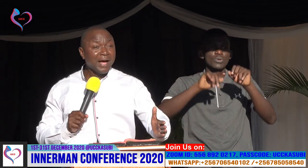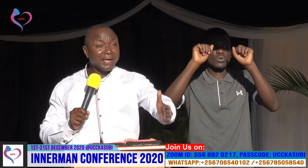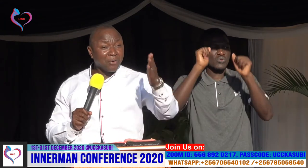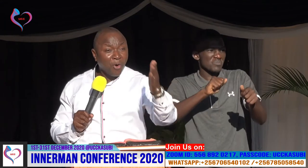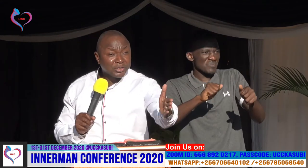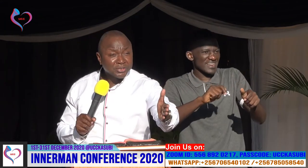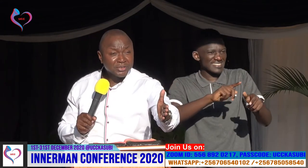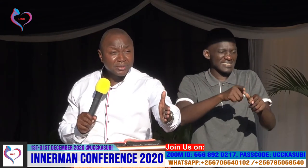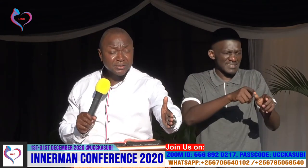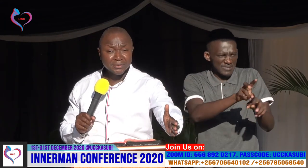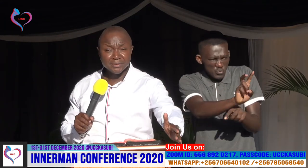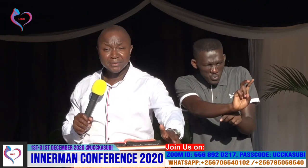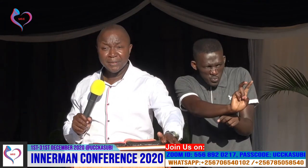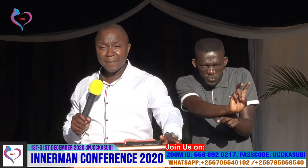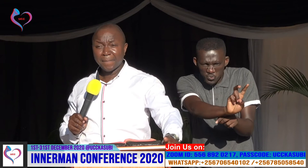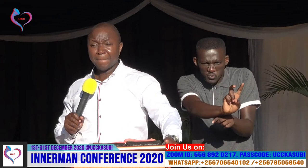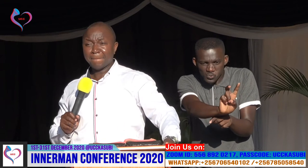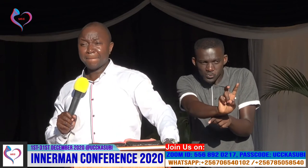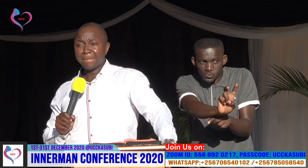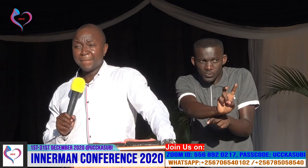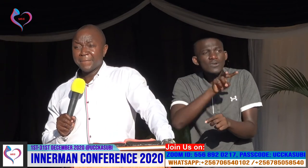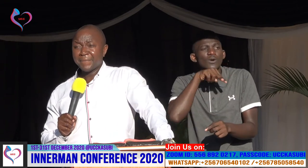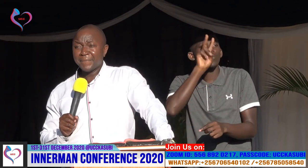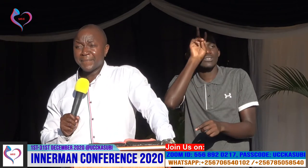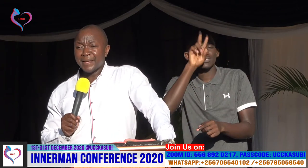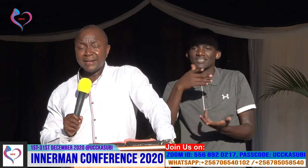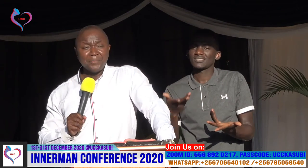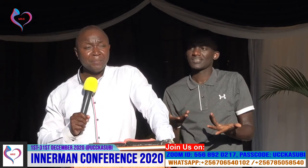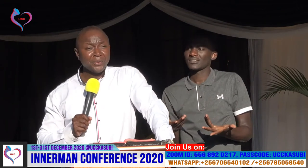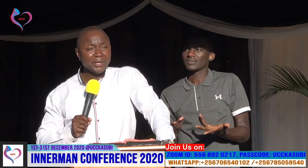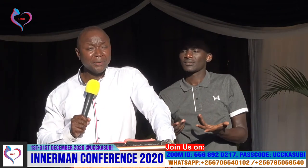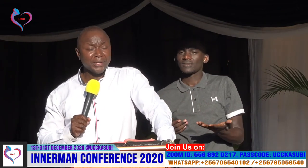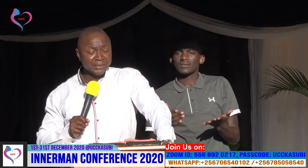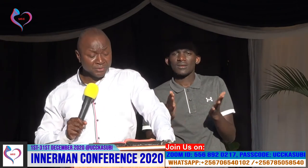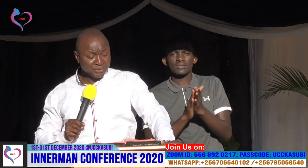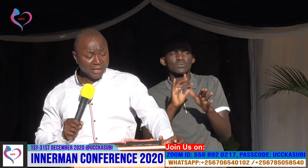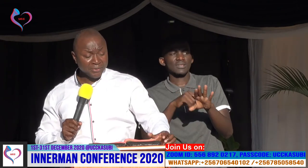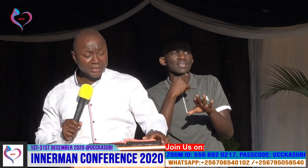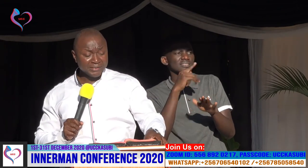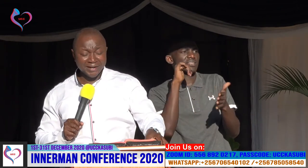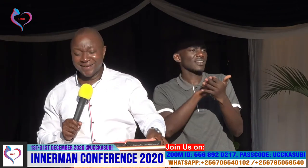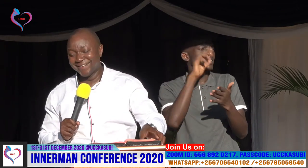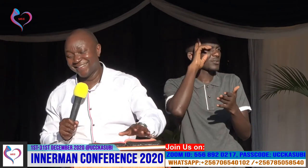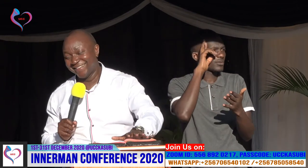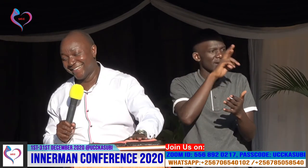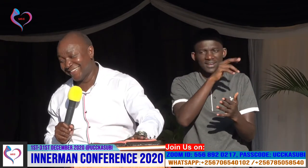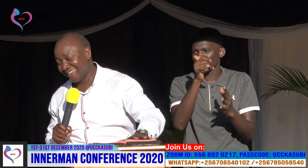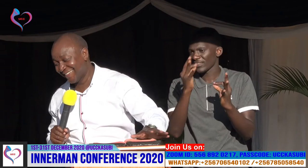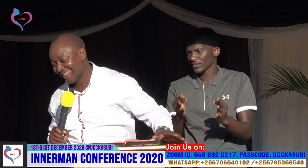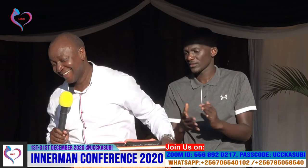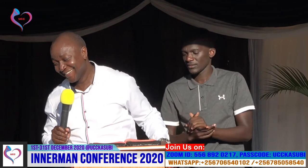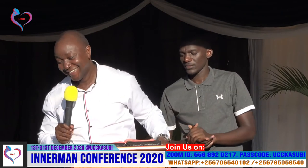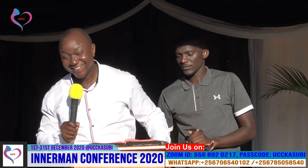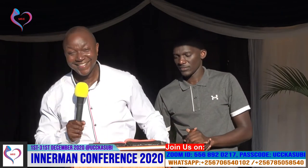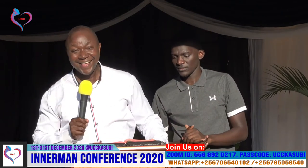tight mark a goat. Oyina okubeera ku mbuzi. Ate bwe mbyogera ebyera nzijukirayo n'ekirala. And when I speak that,